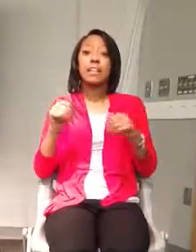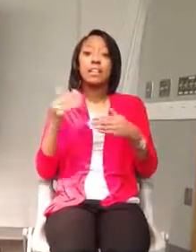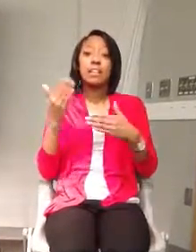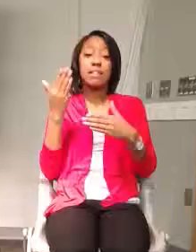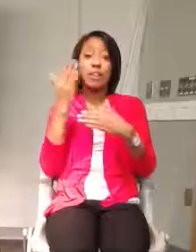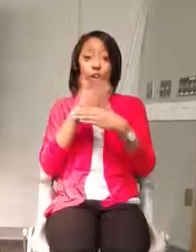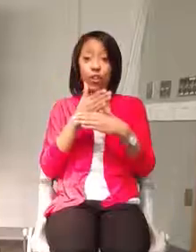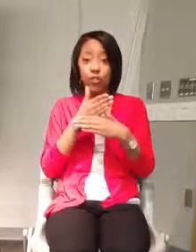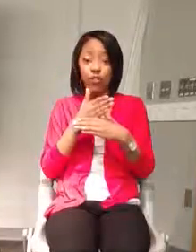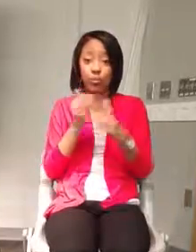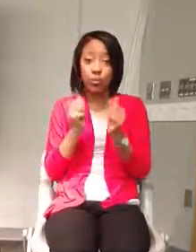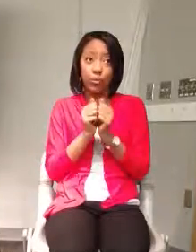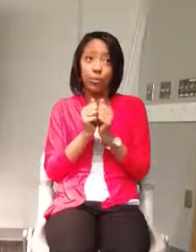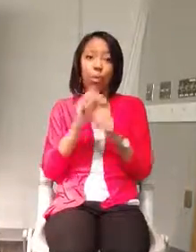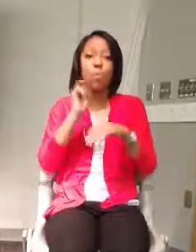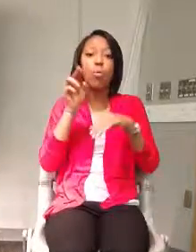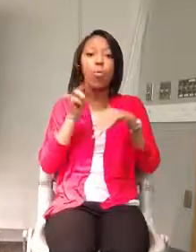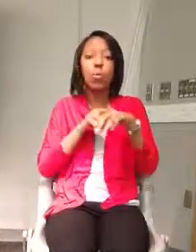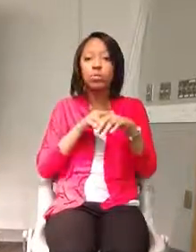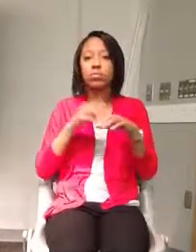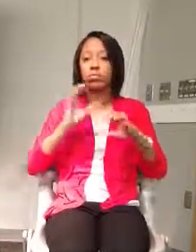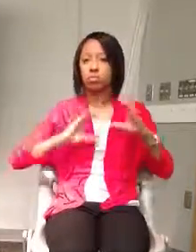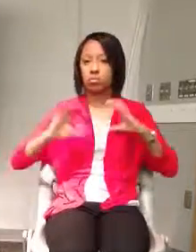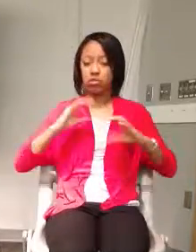normally occurring chemicals in our body to form